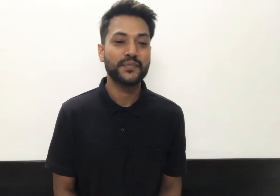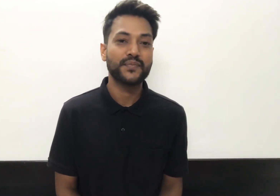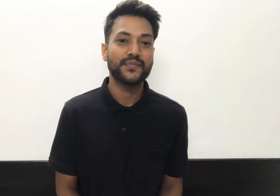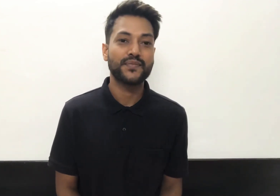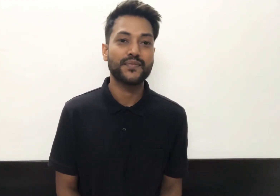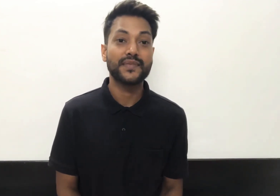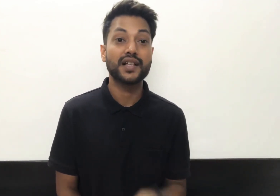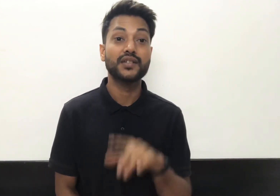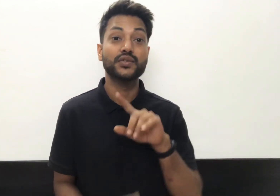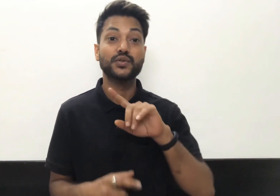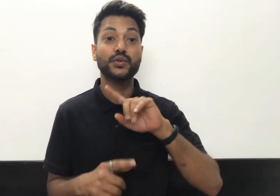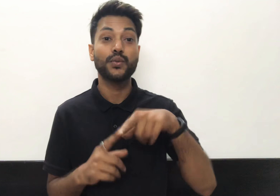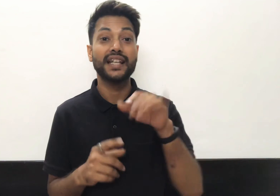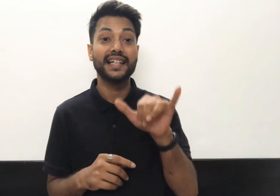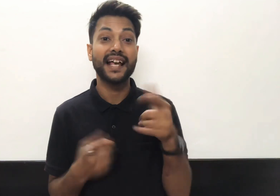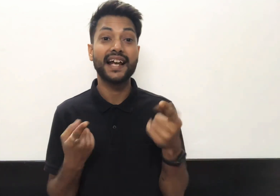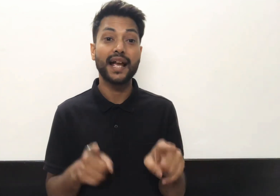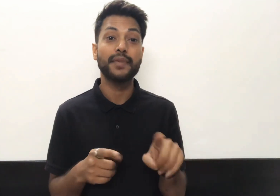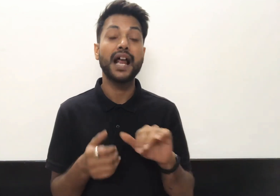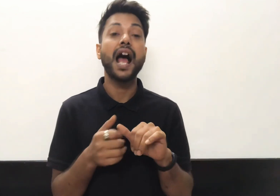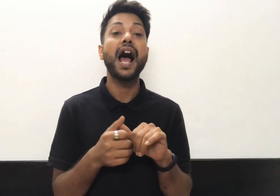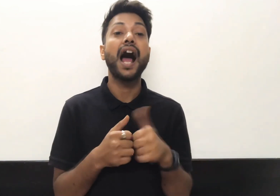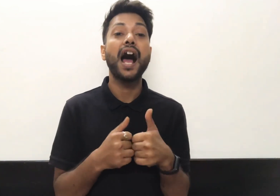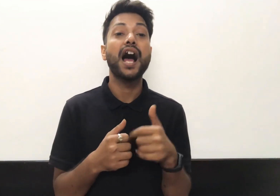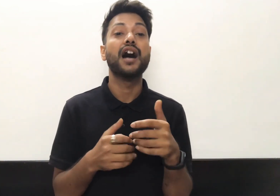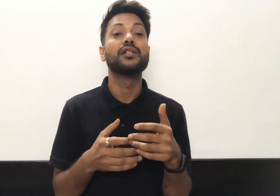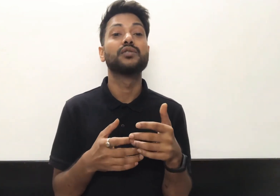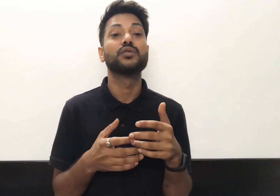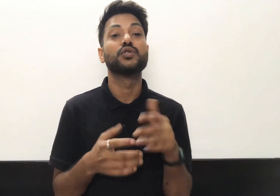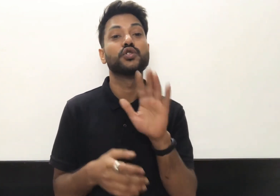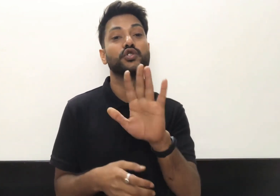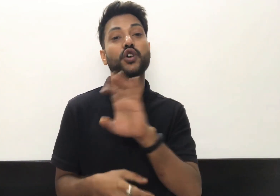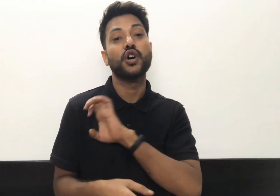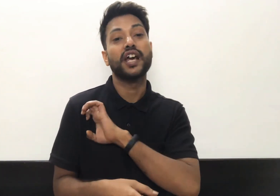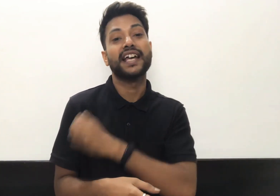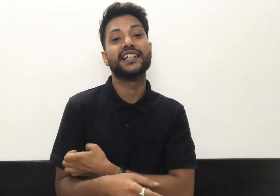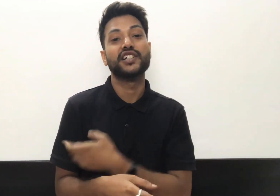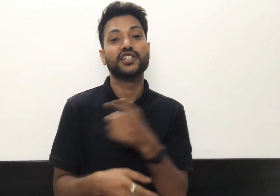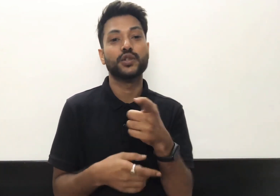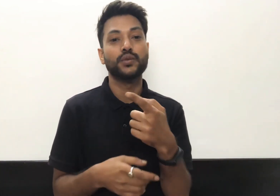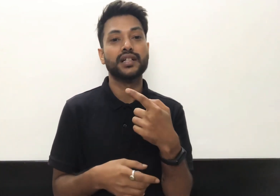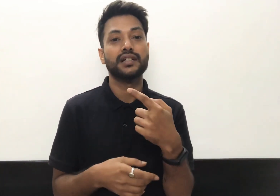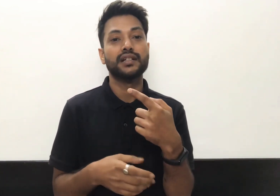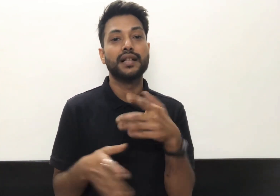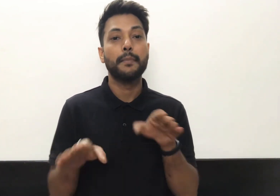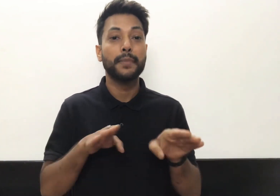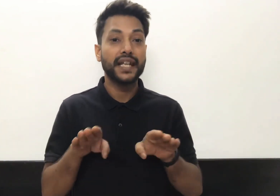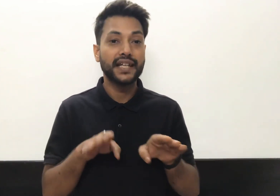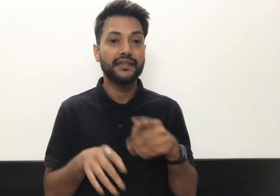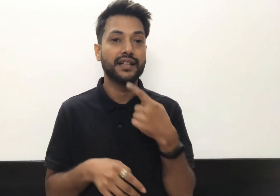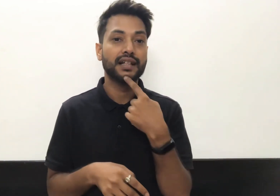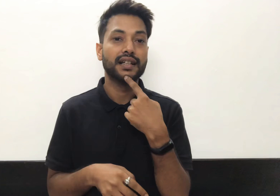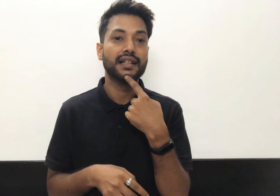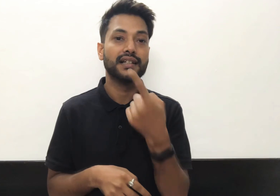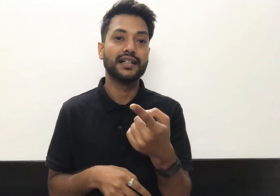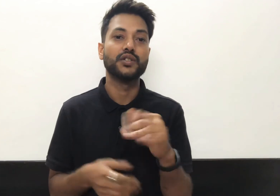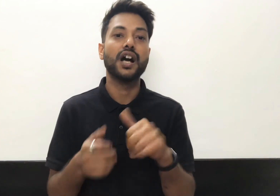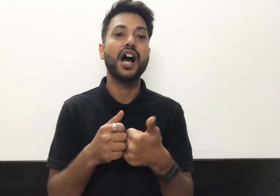So when this happens, how much your energies will jangle will tell you how stable your energy system